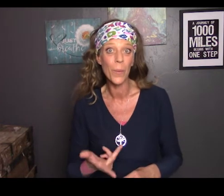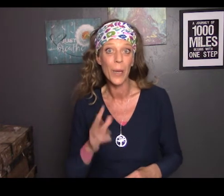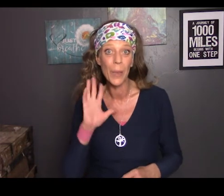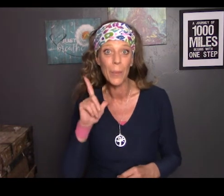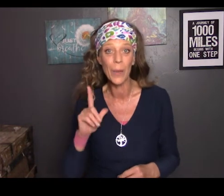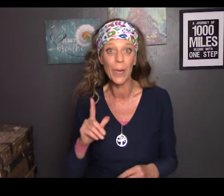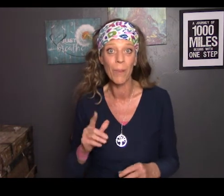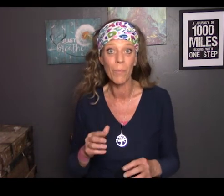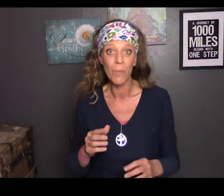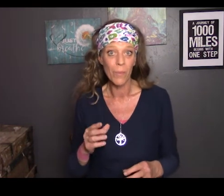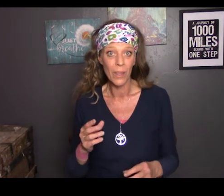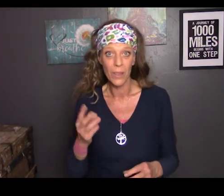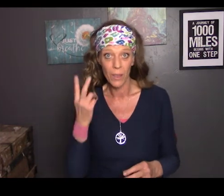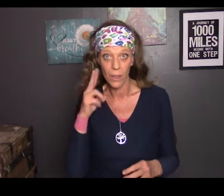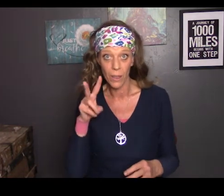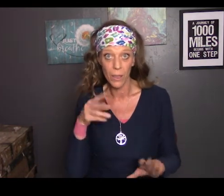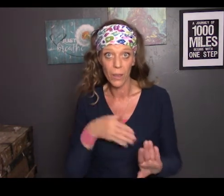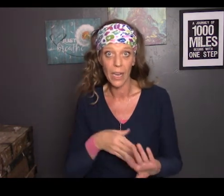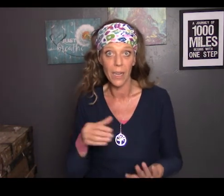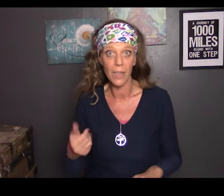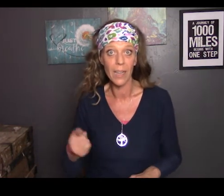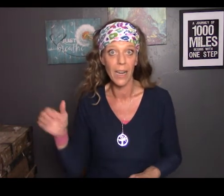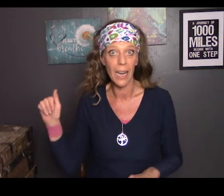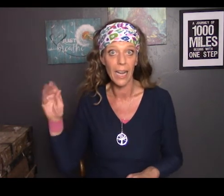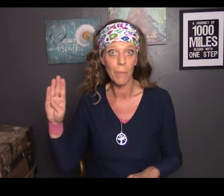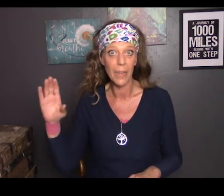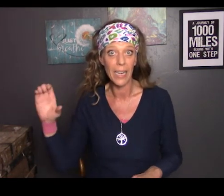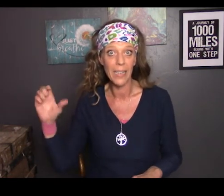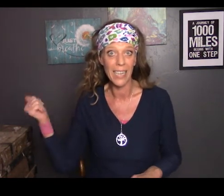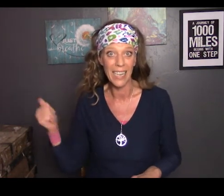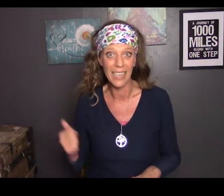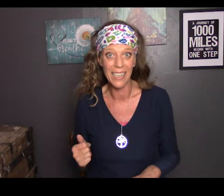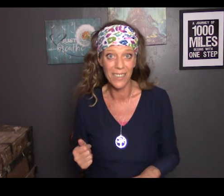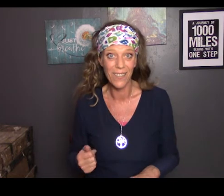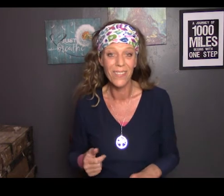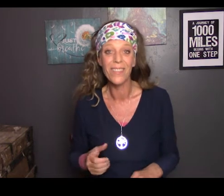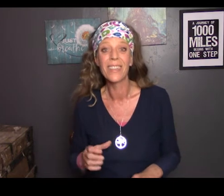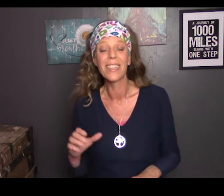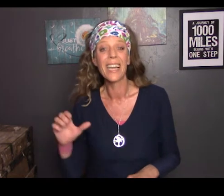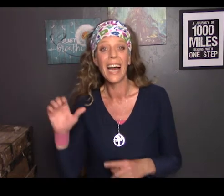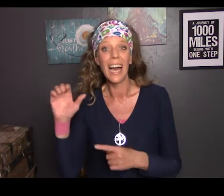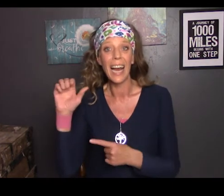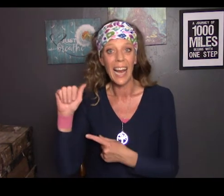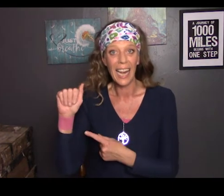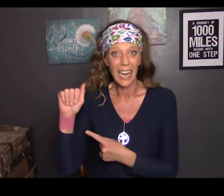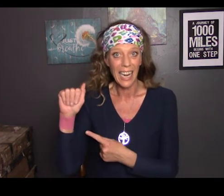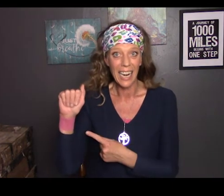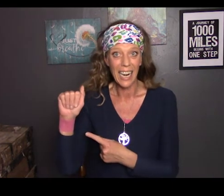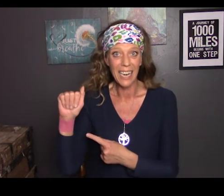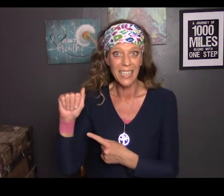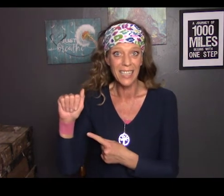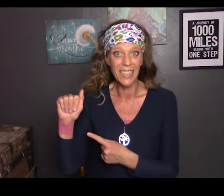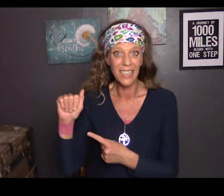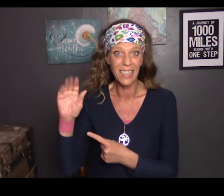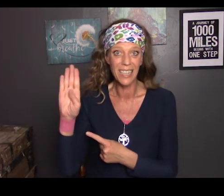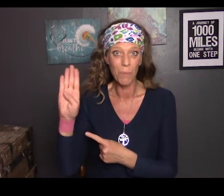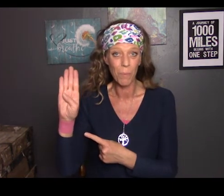we will look at the ABCs. A,